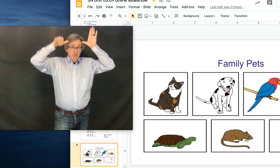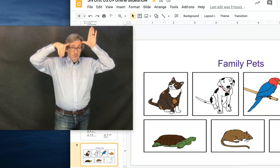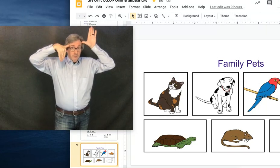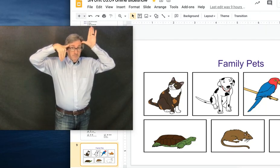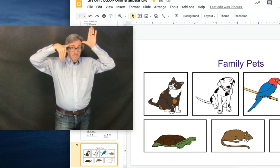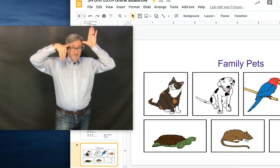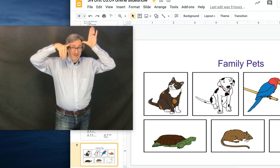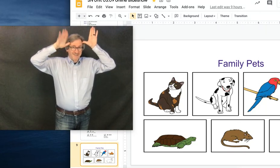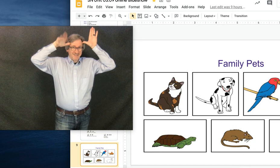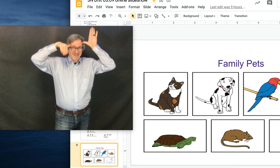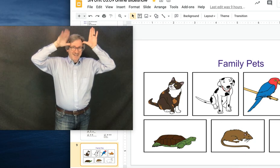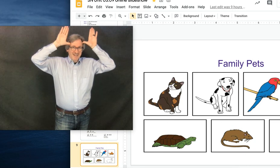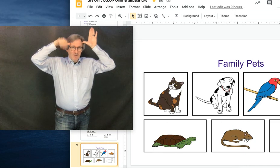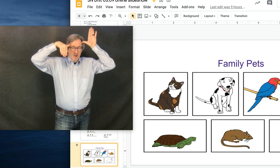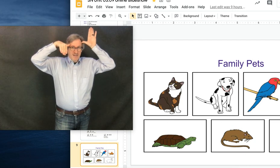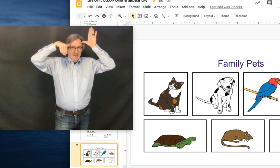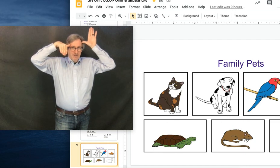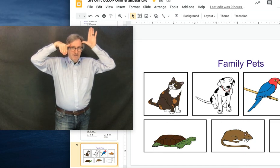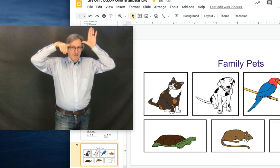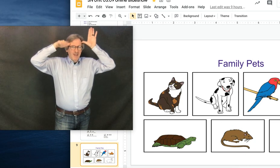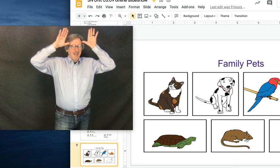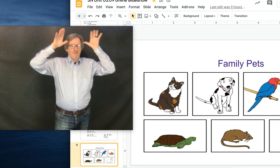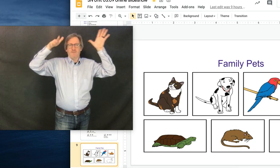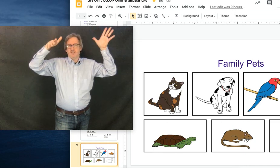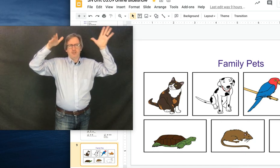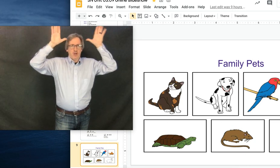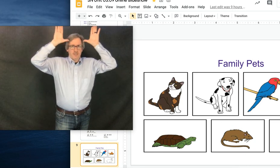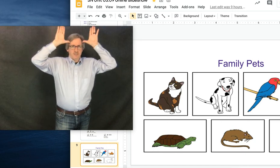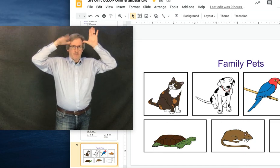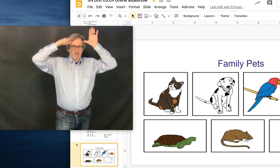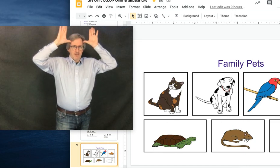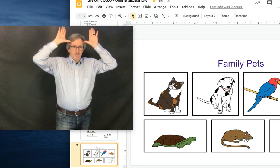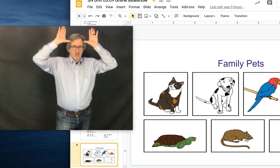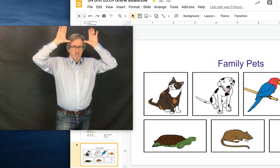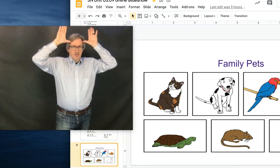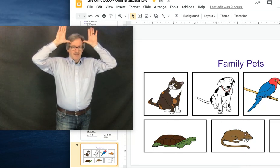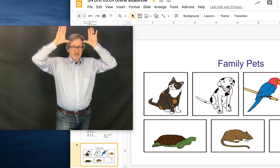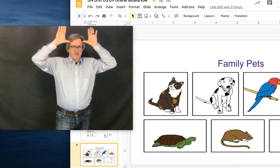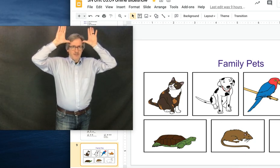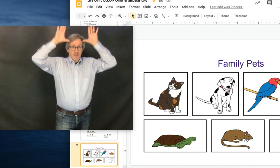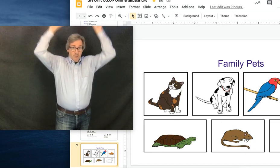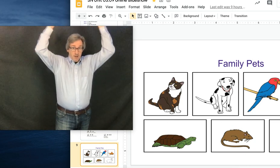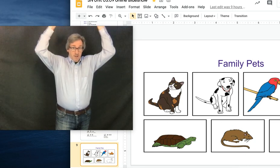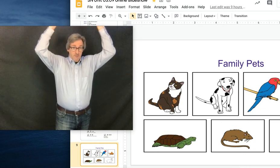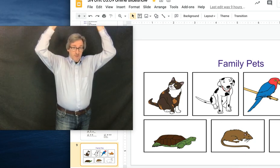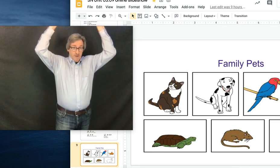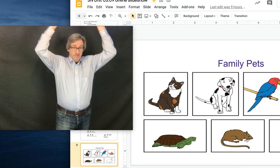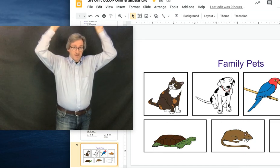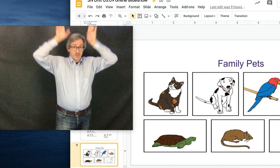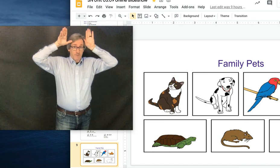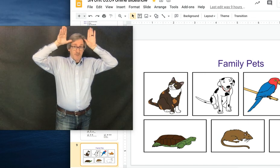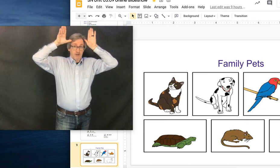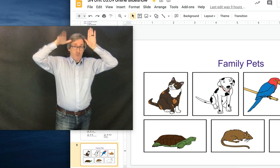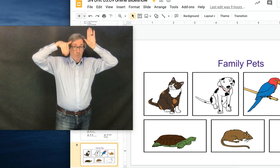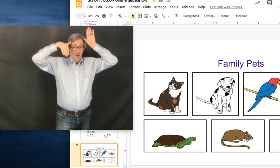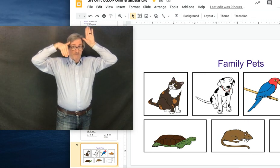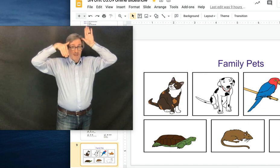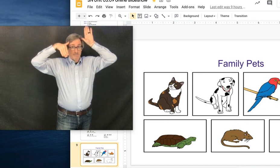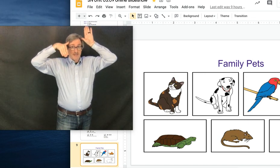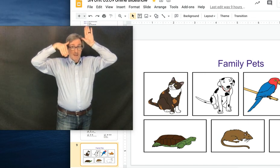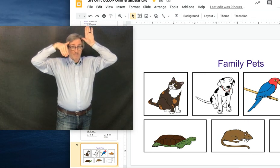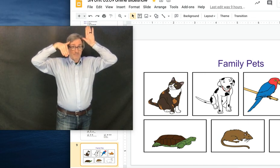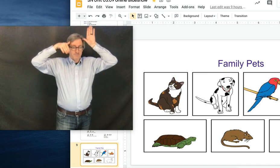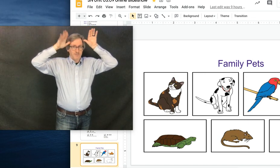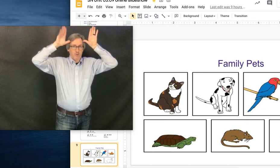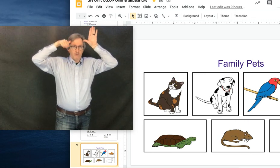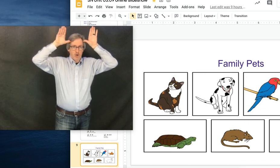Donkey, one ear. If you've ever seen donkeys or been around them much, it tends to be they have ears that go up in the air and one flops